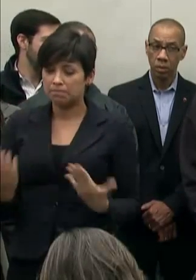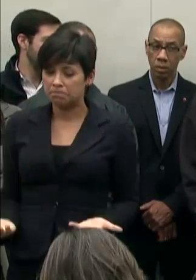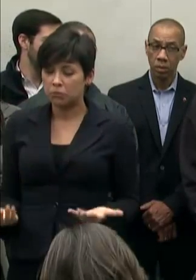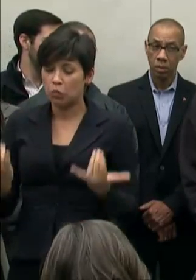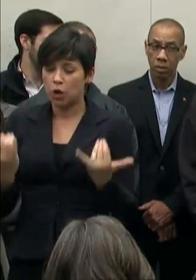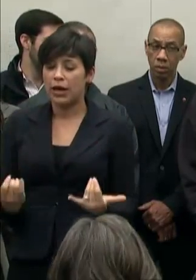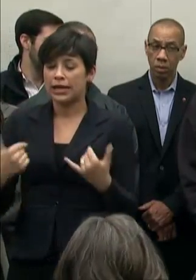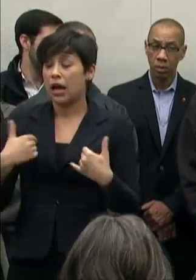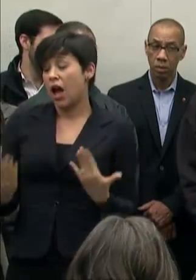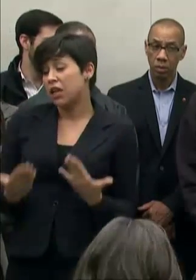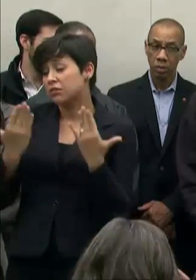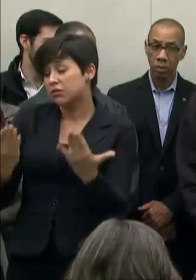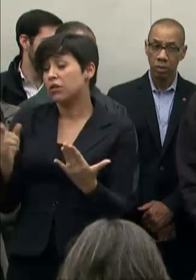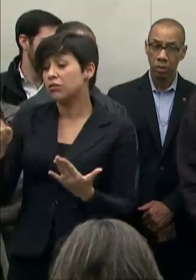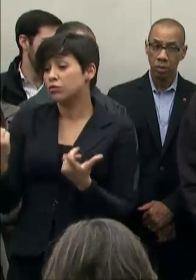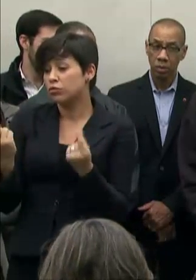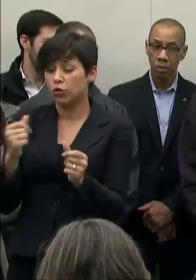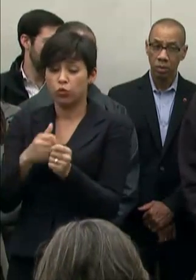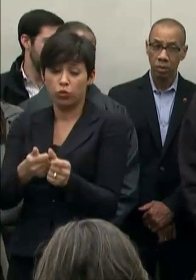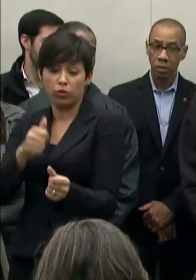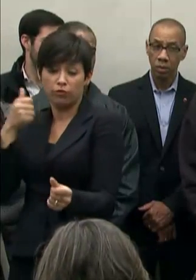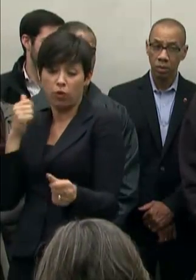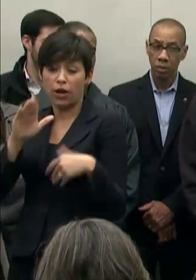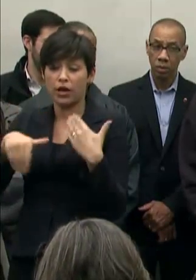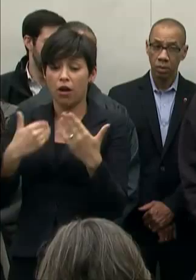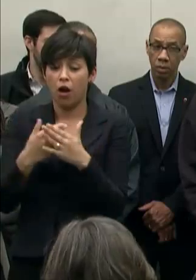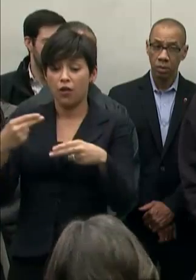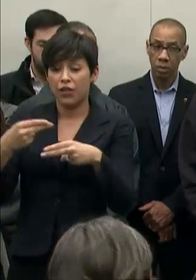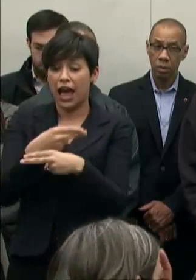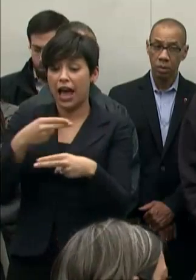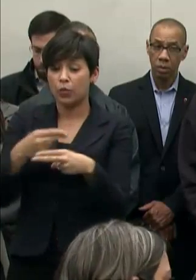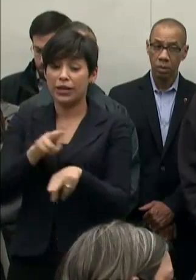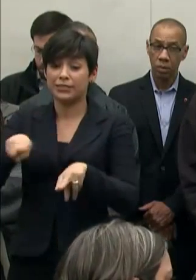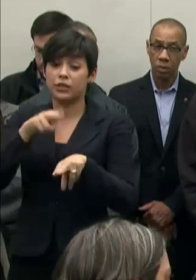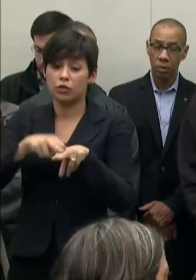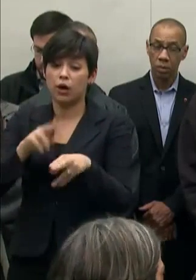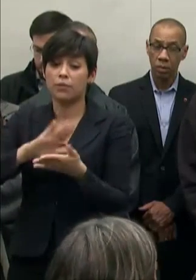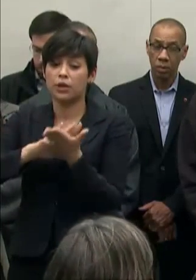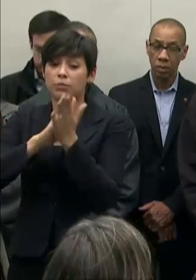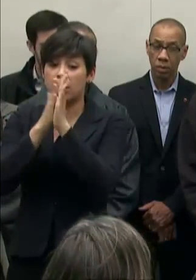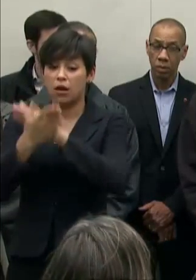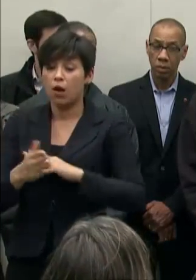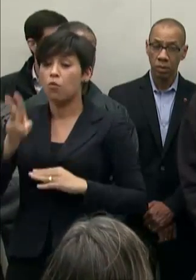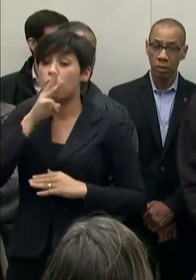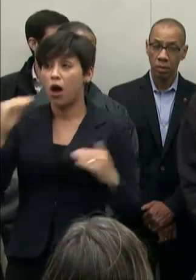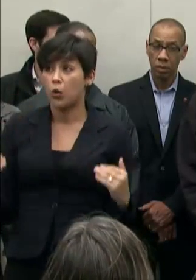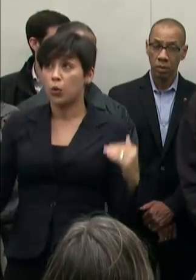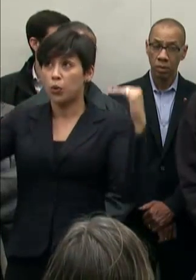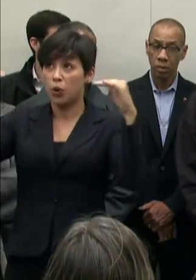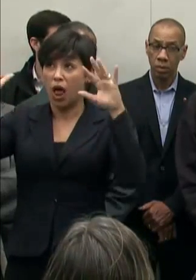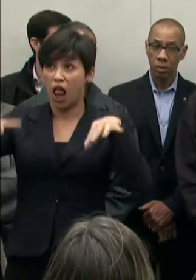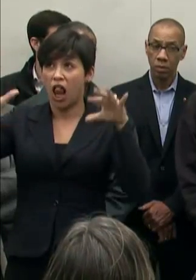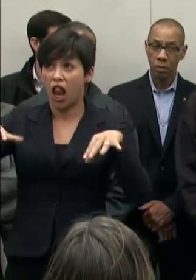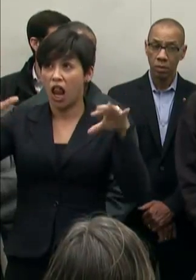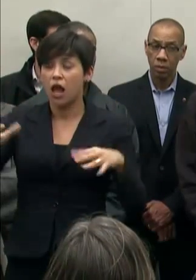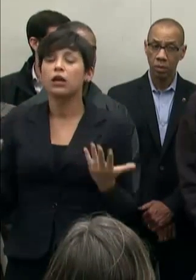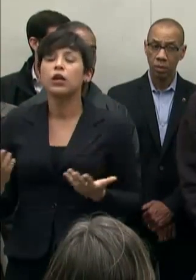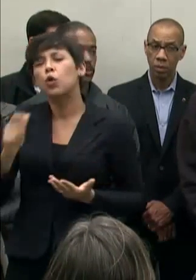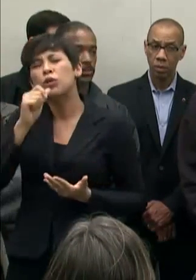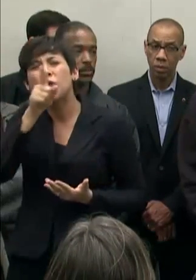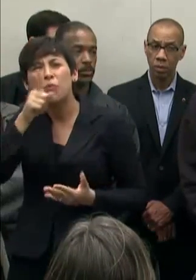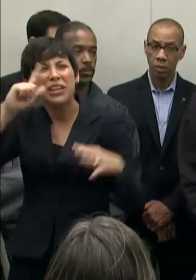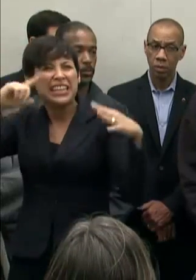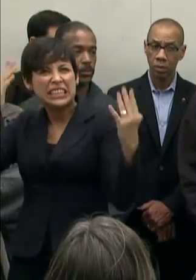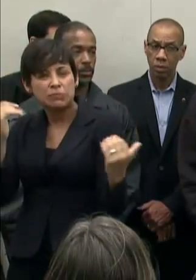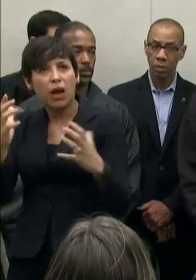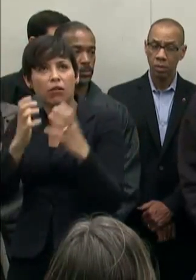I would suggest you stay away from those highways that normally do get flooded. We don't actually expect that